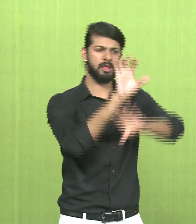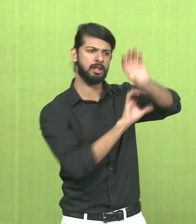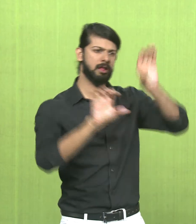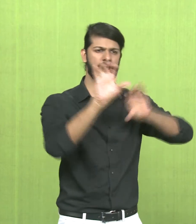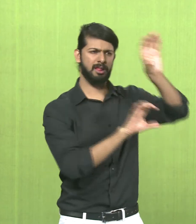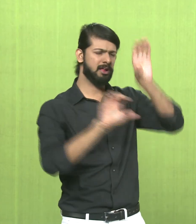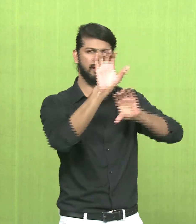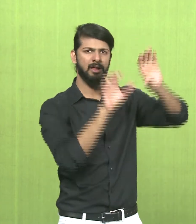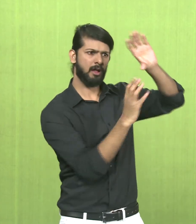Cubism